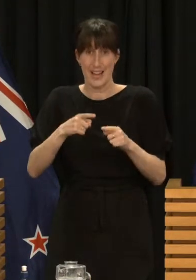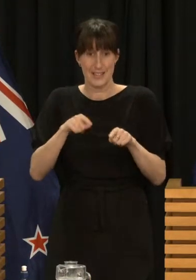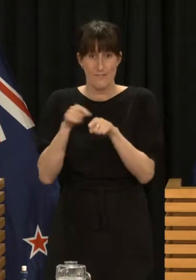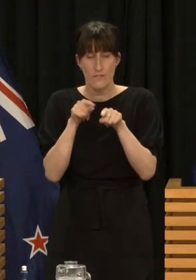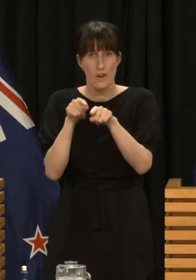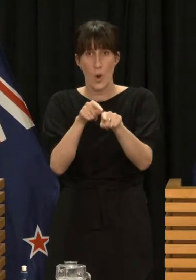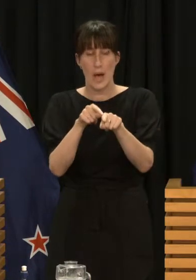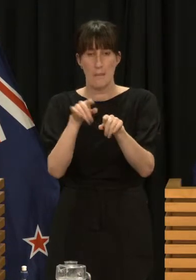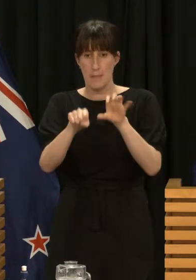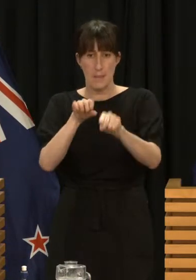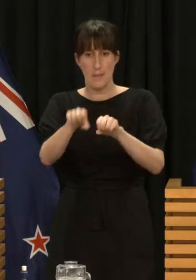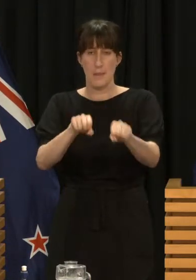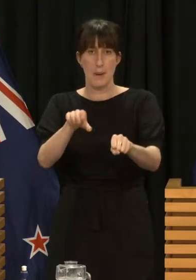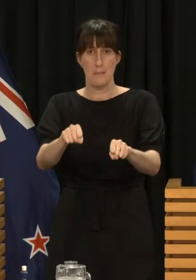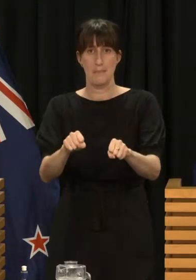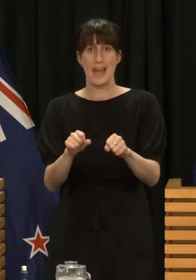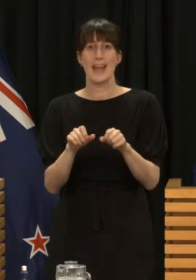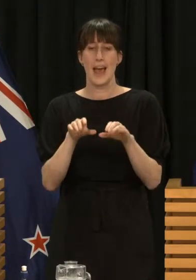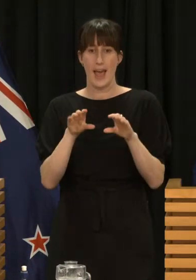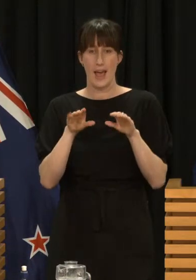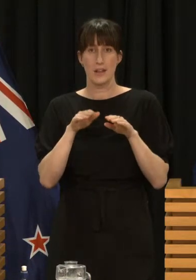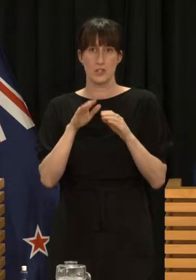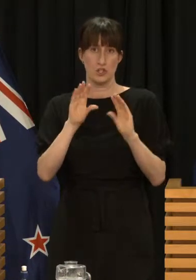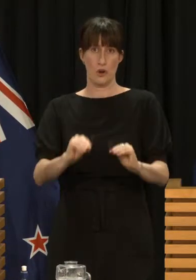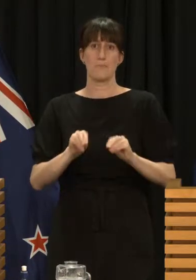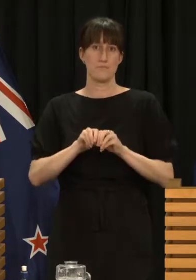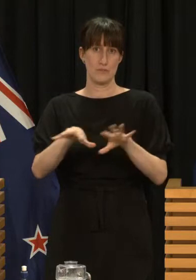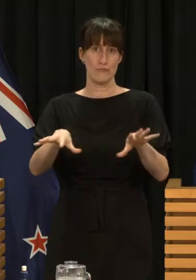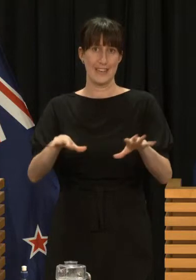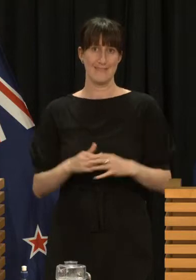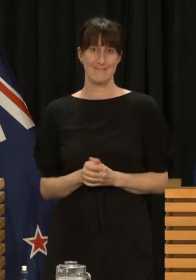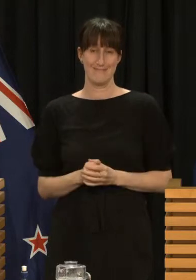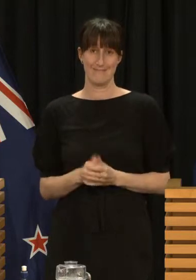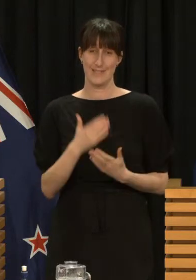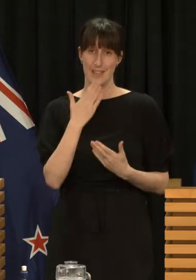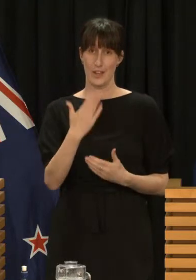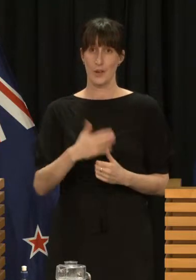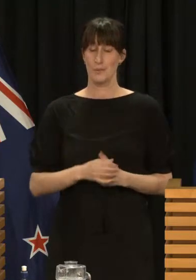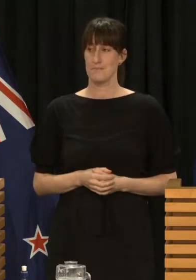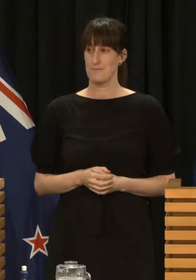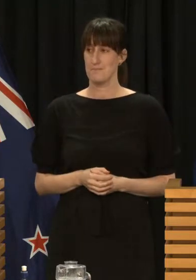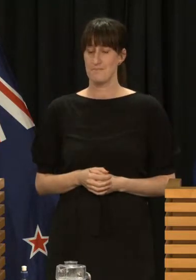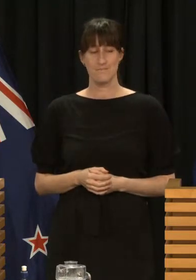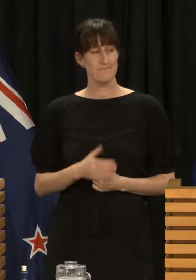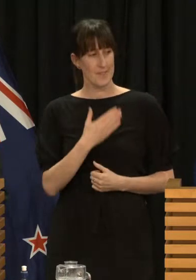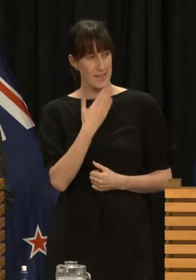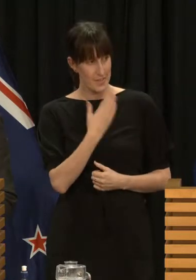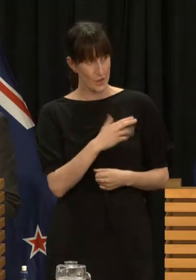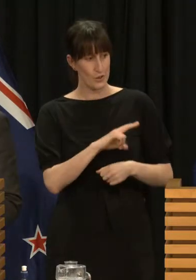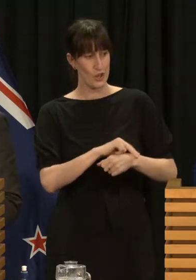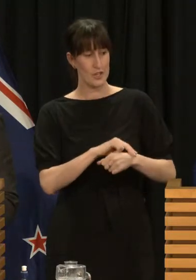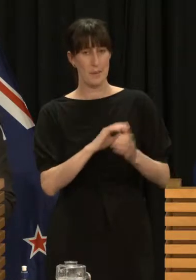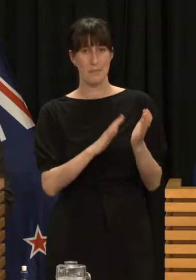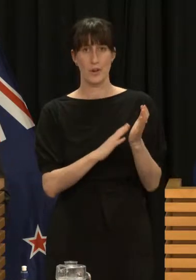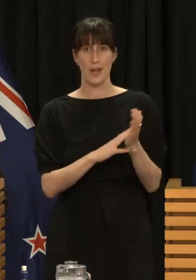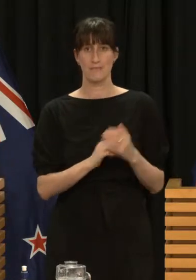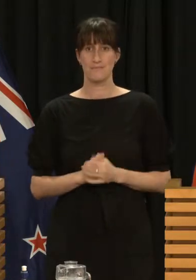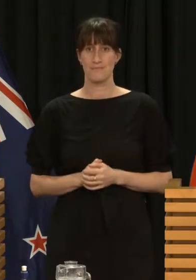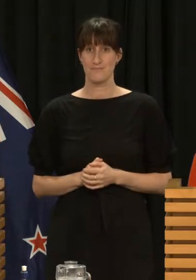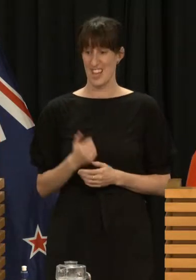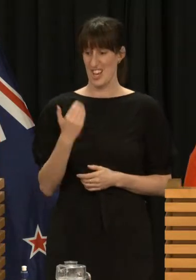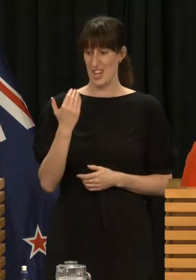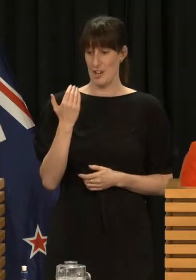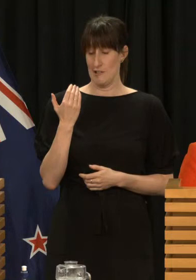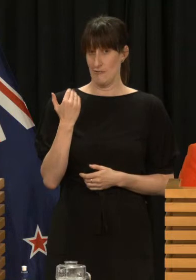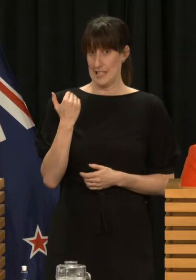we get ahead of the virus and prevent spread in the community. Thank you. Thank you, Dr. McElnay. These recent events have